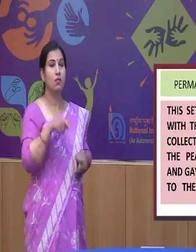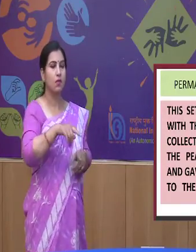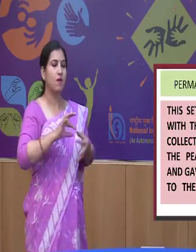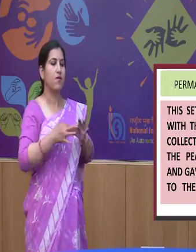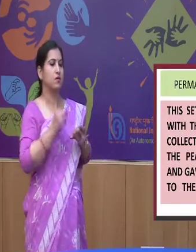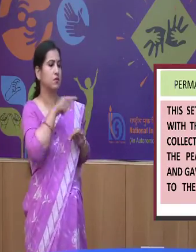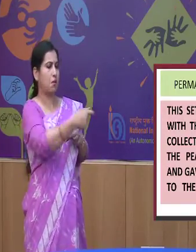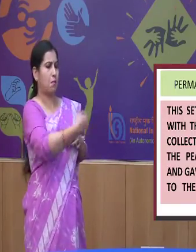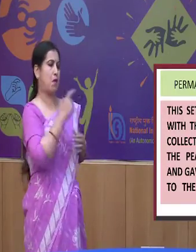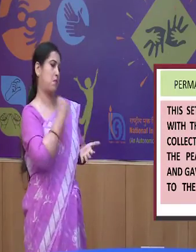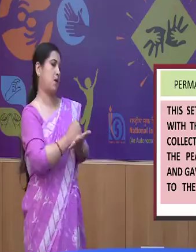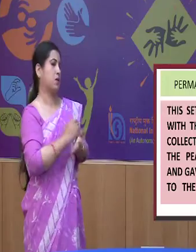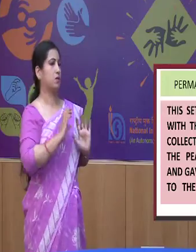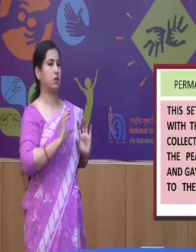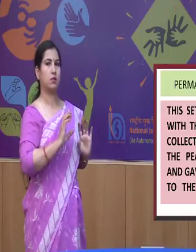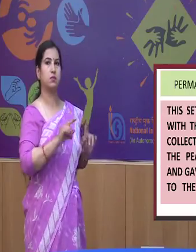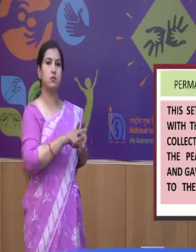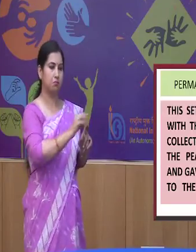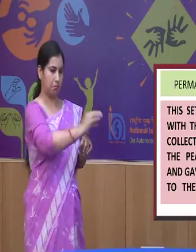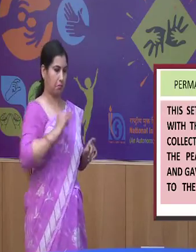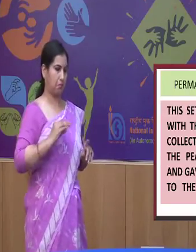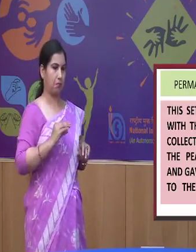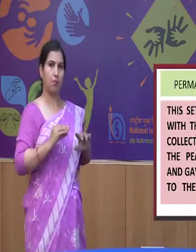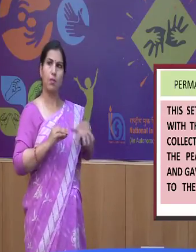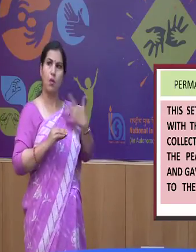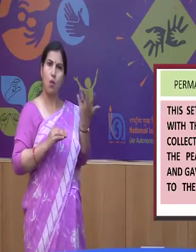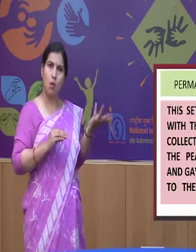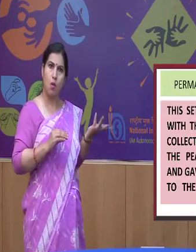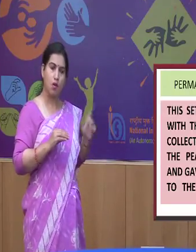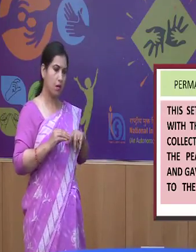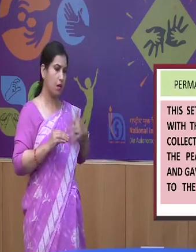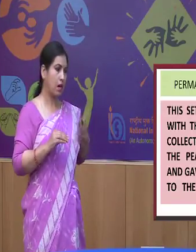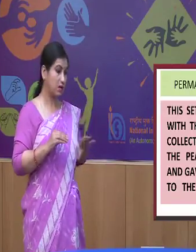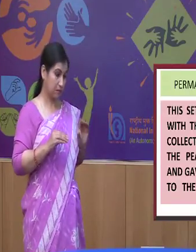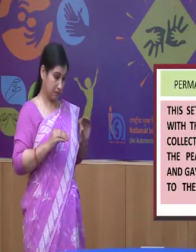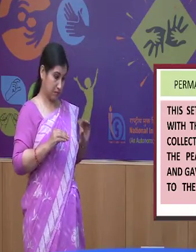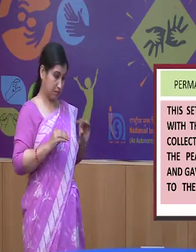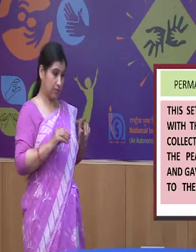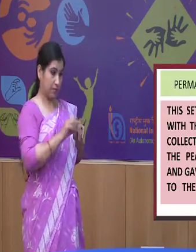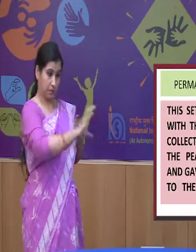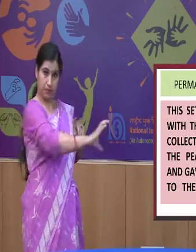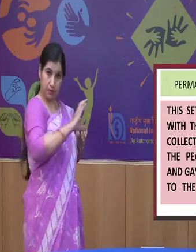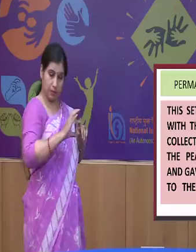fixed sum of money, the remaining was to go to the zamindar.